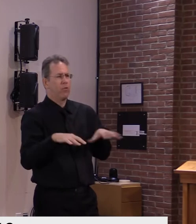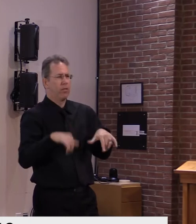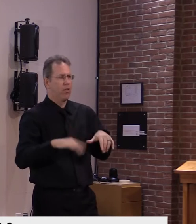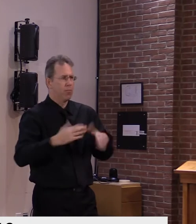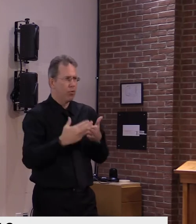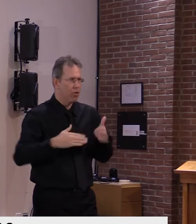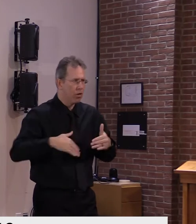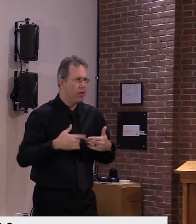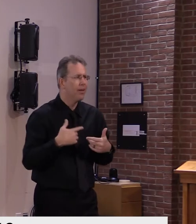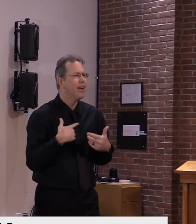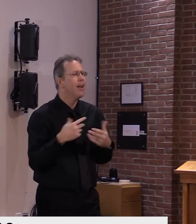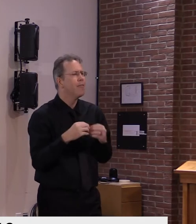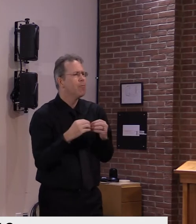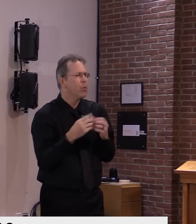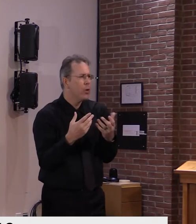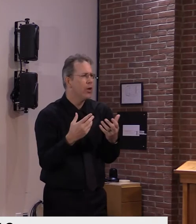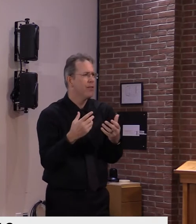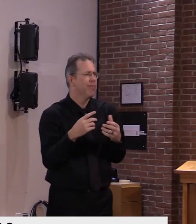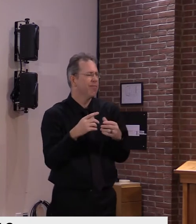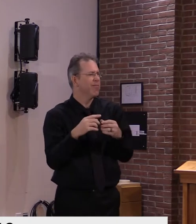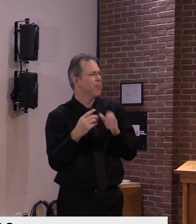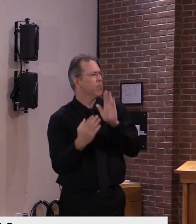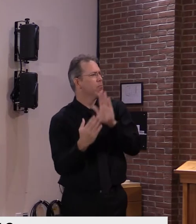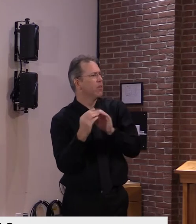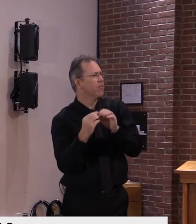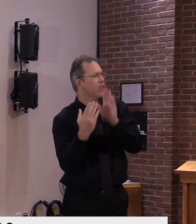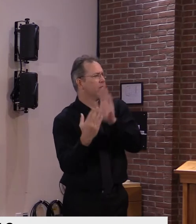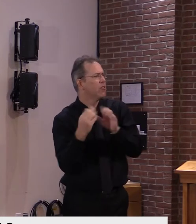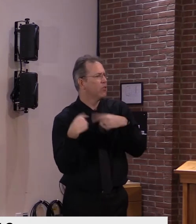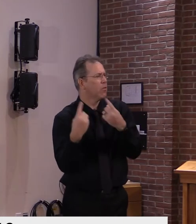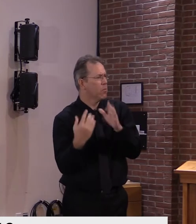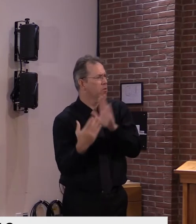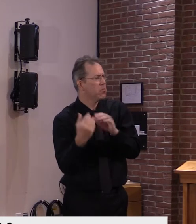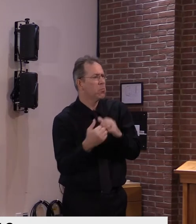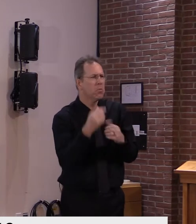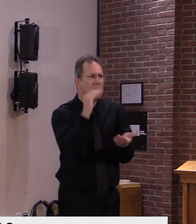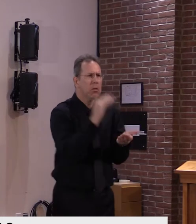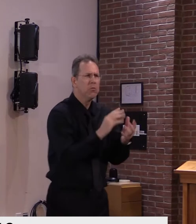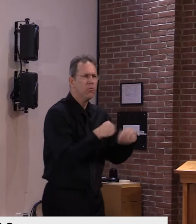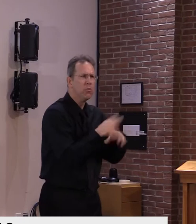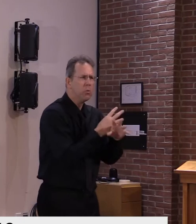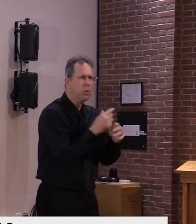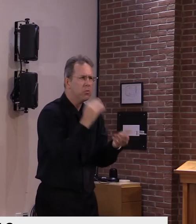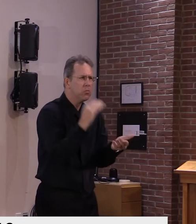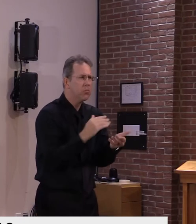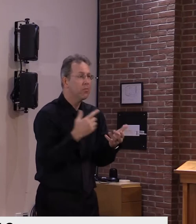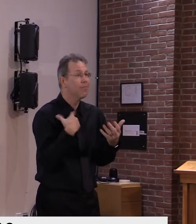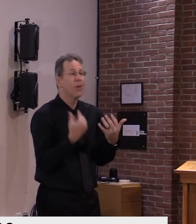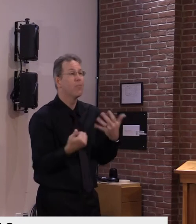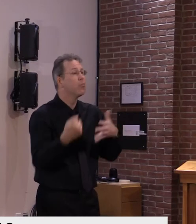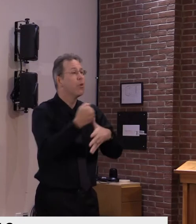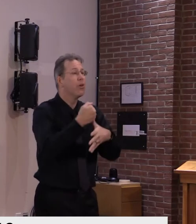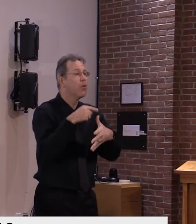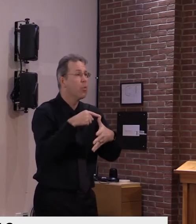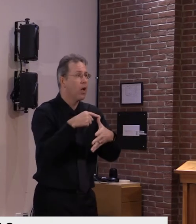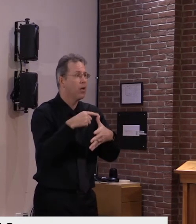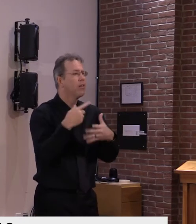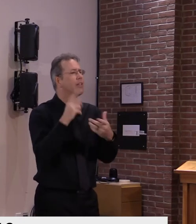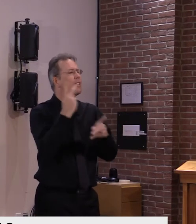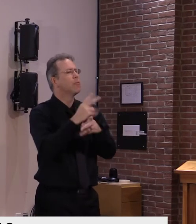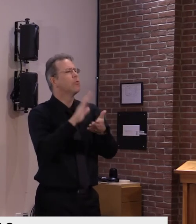So the priority right now is going to need to remain operating our schools safely as best we can, particularly through this holiday